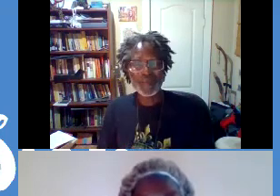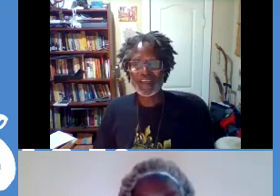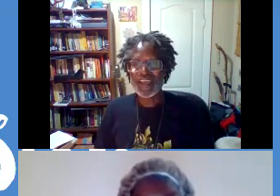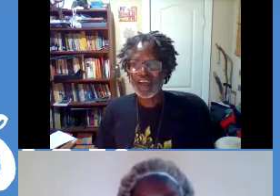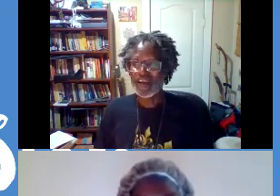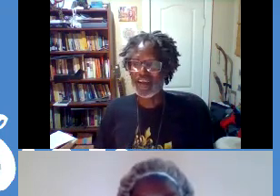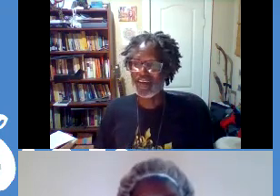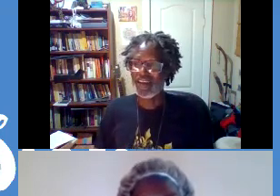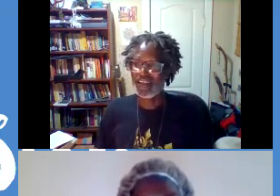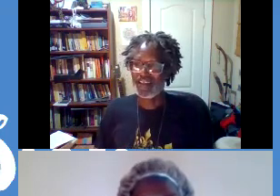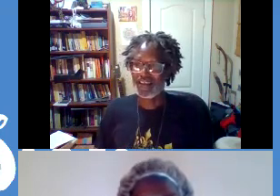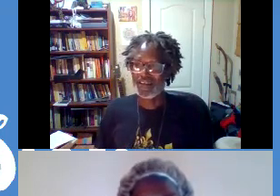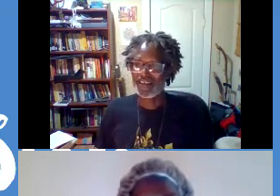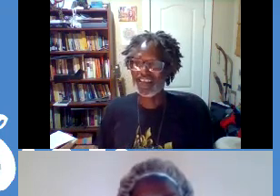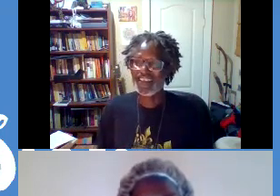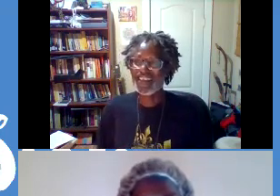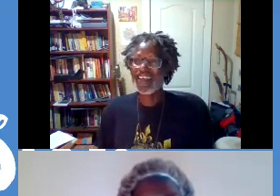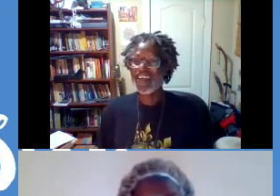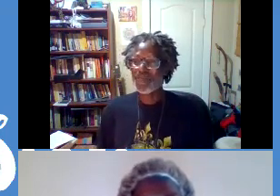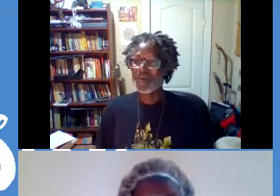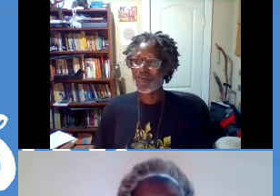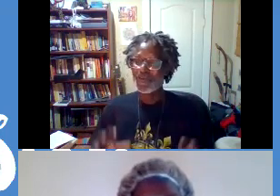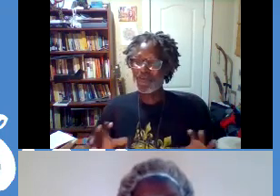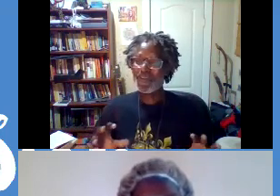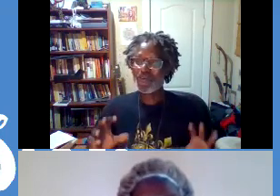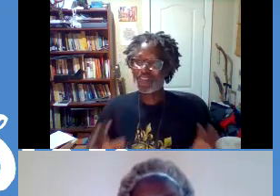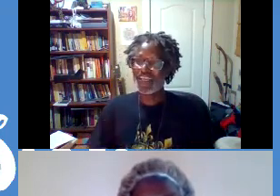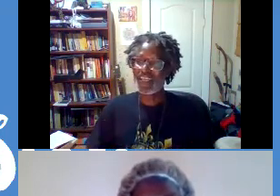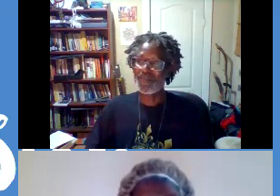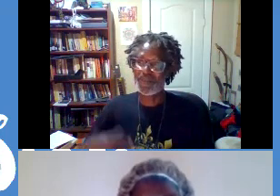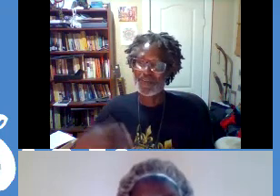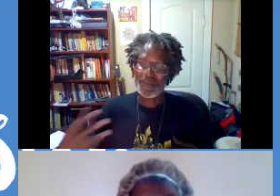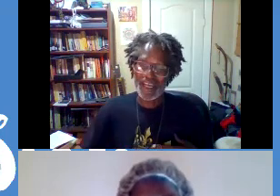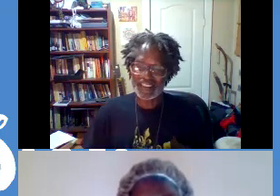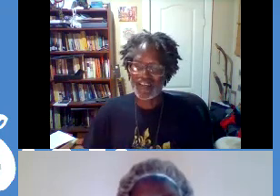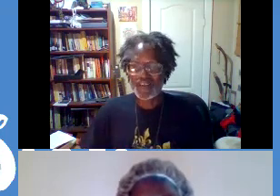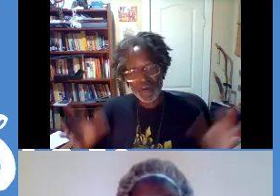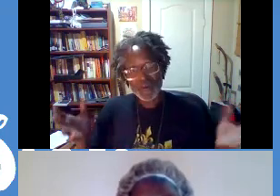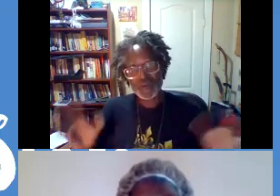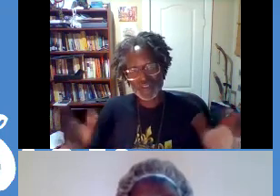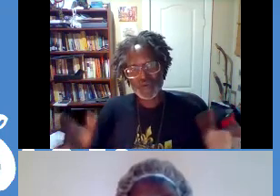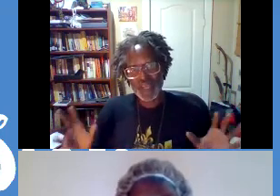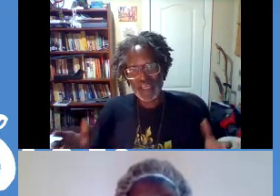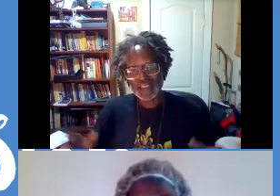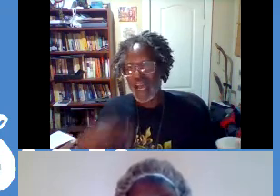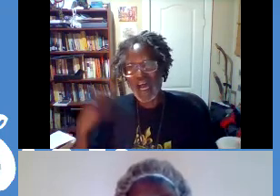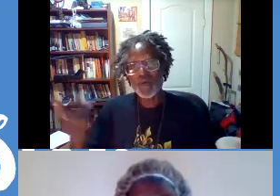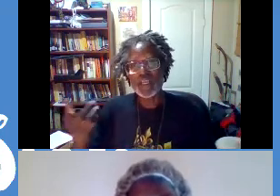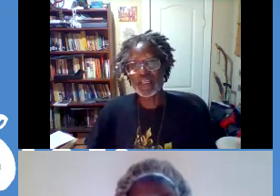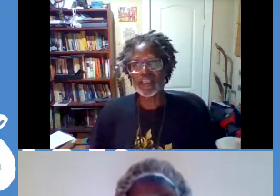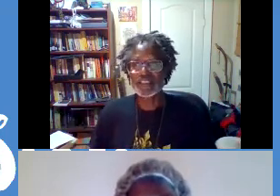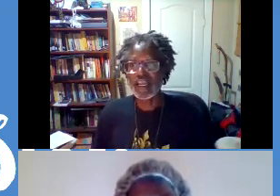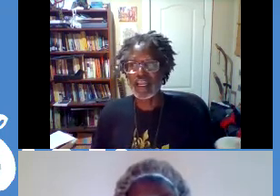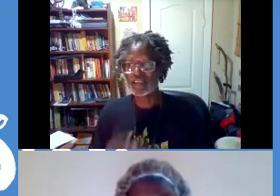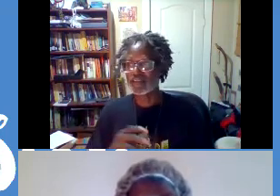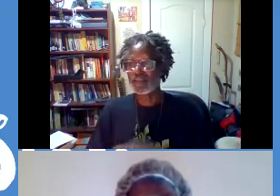can speak. And but when you said that the B.S.L. they normally was two hands, I really